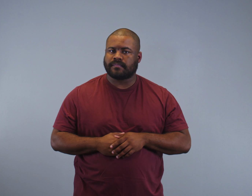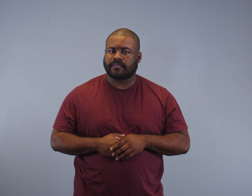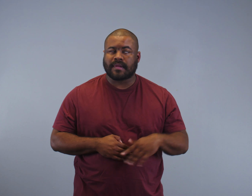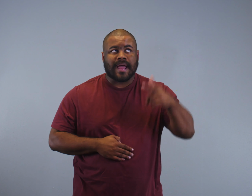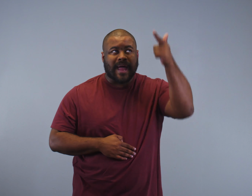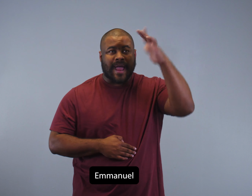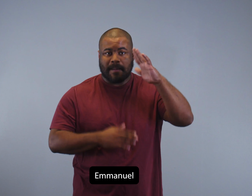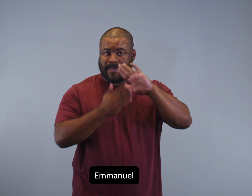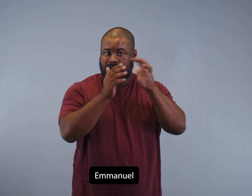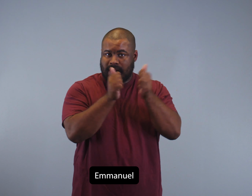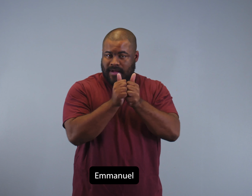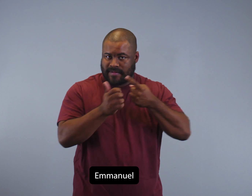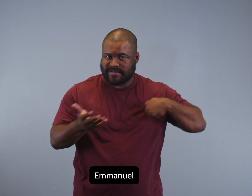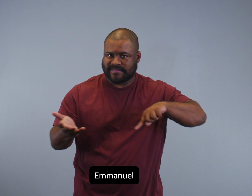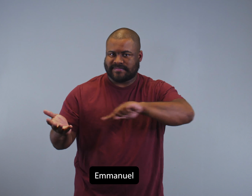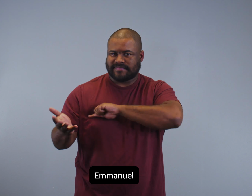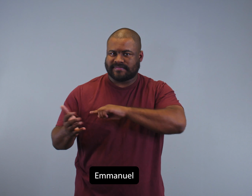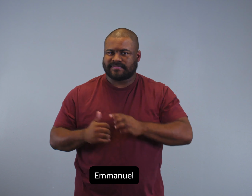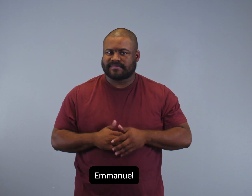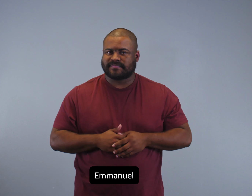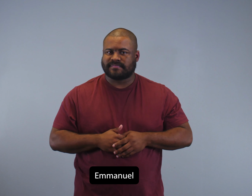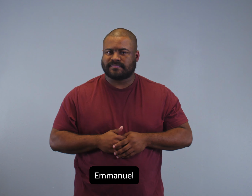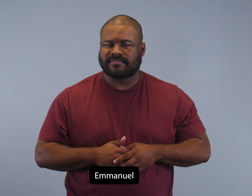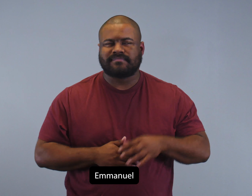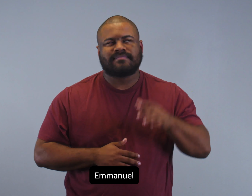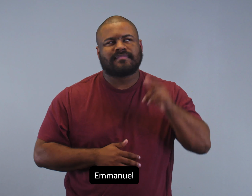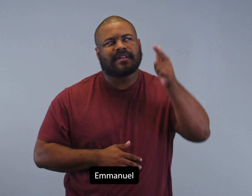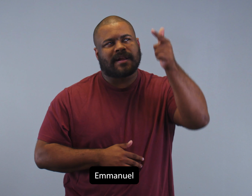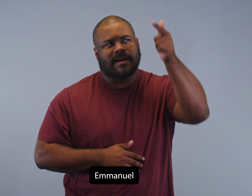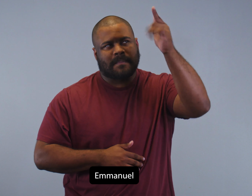Emmanuel, Emmanuel,